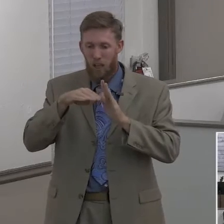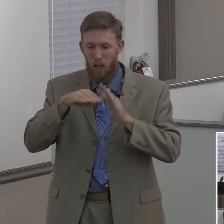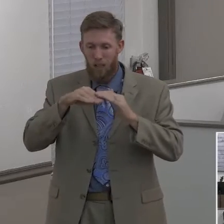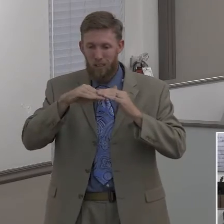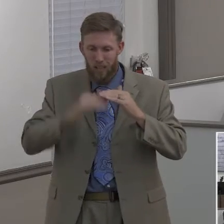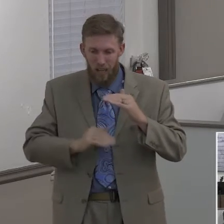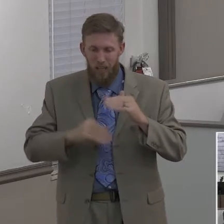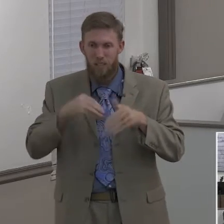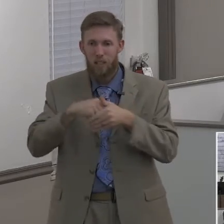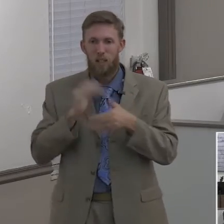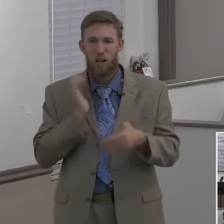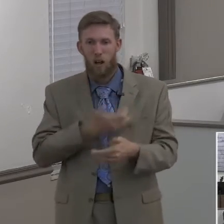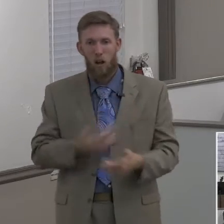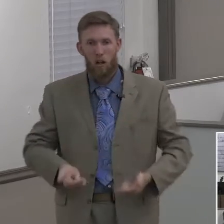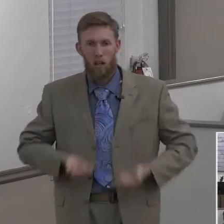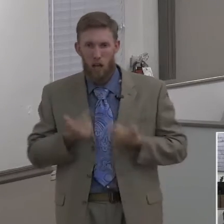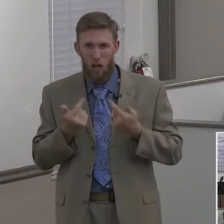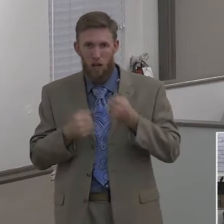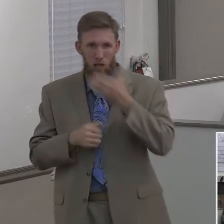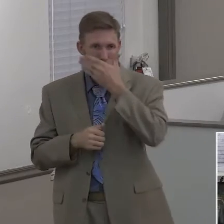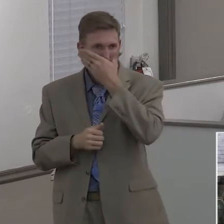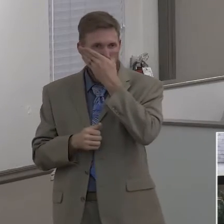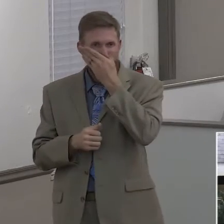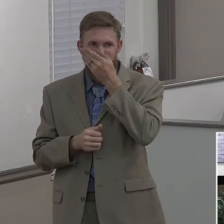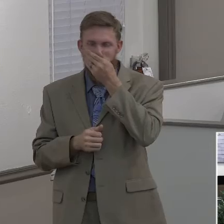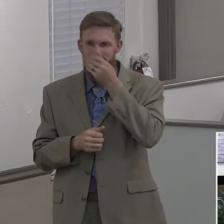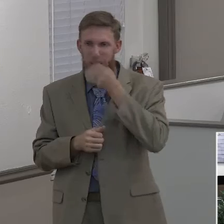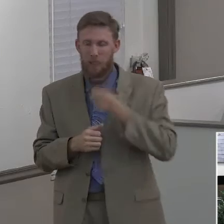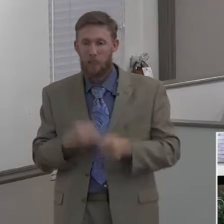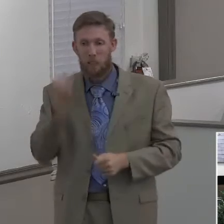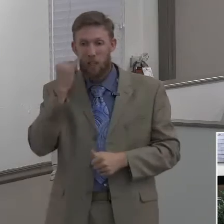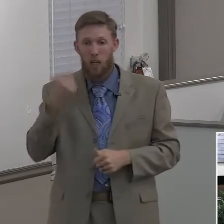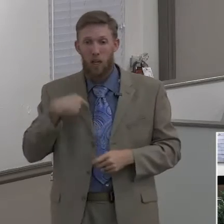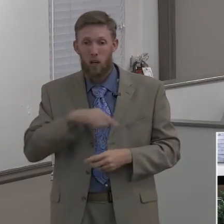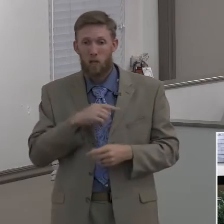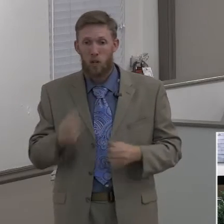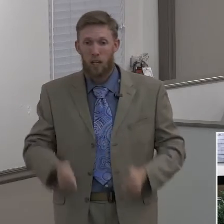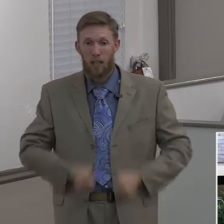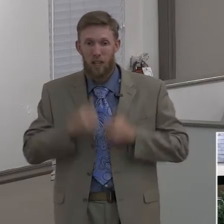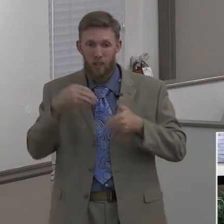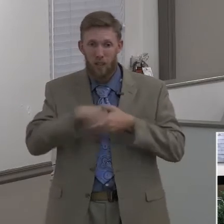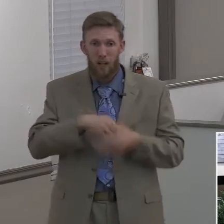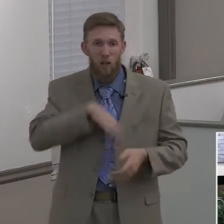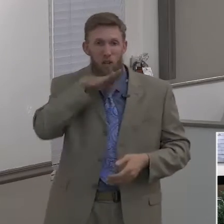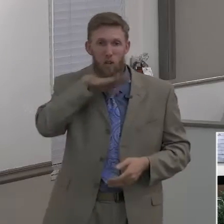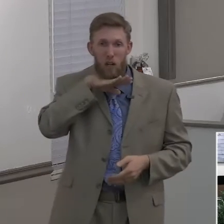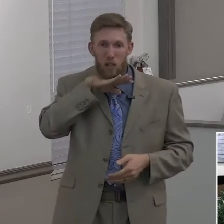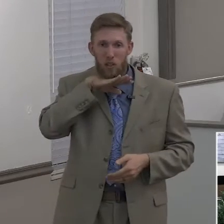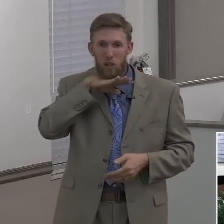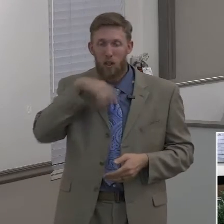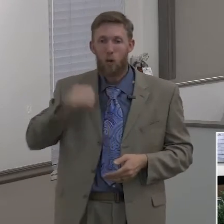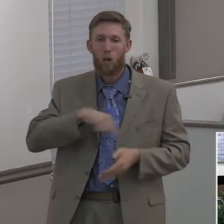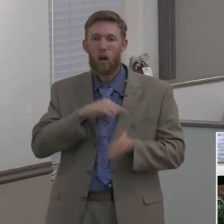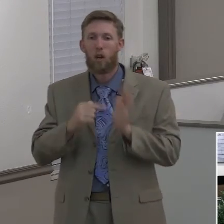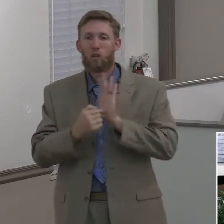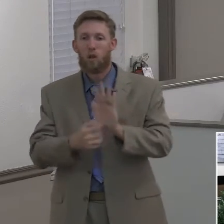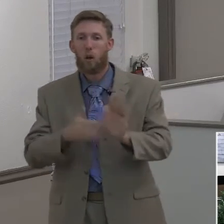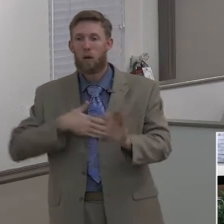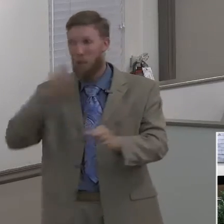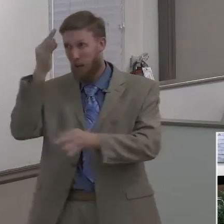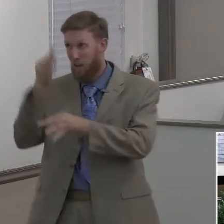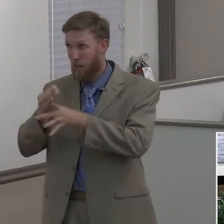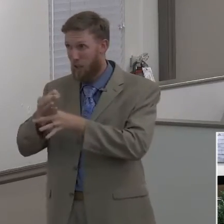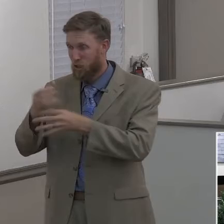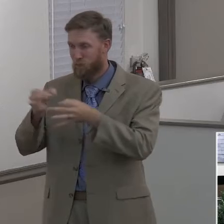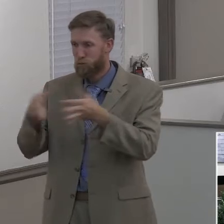In essence, by us living a life of frustration, we're saying our faith in God doesn't matter. It's worthless.